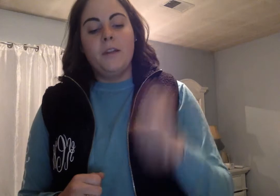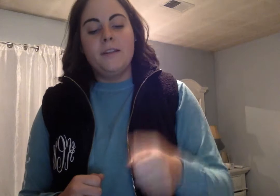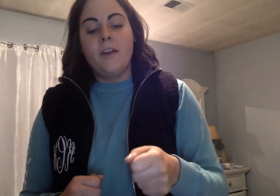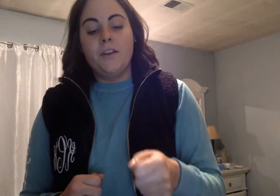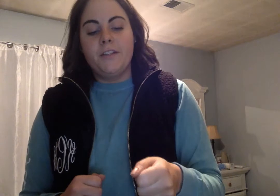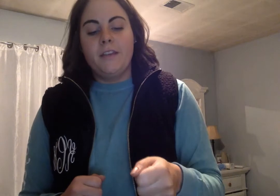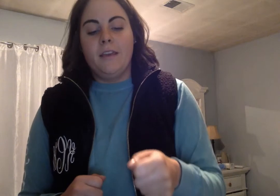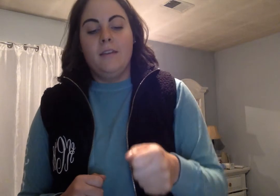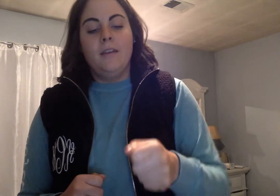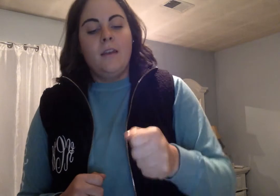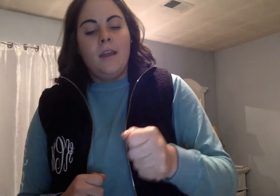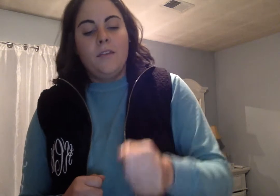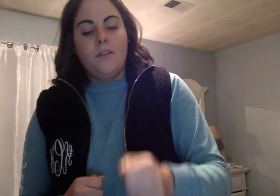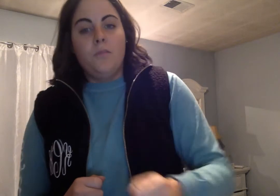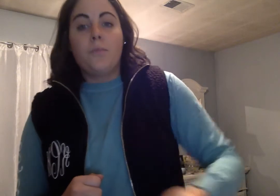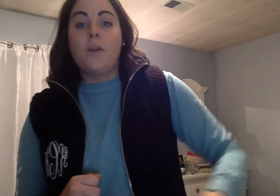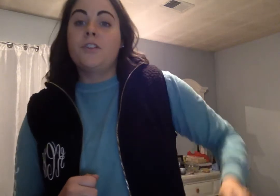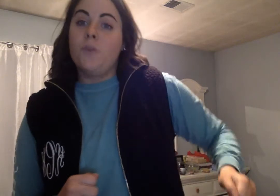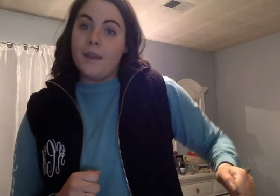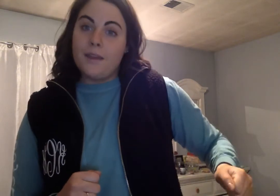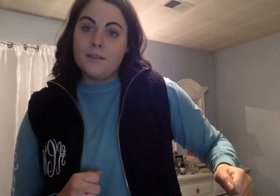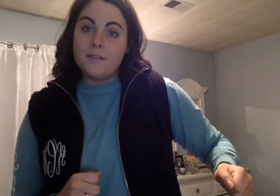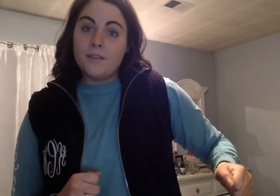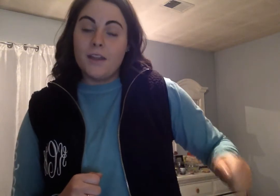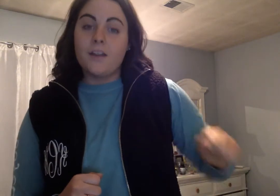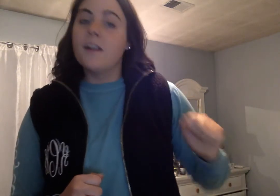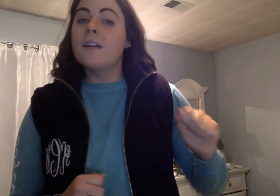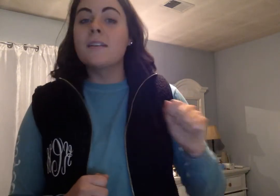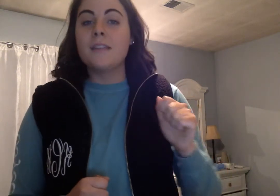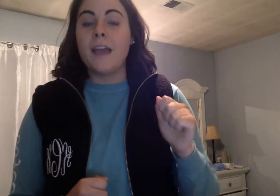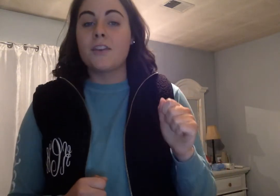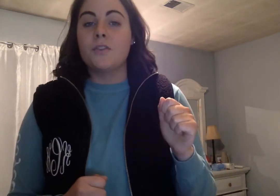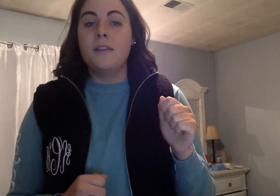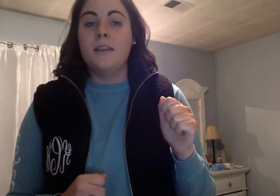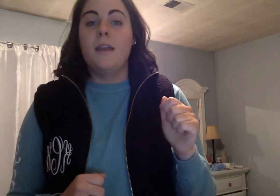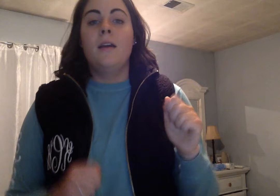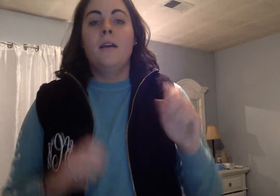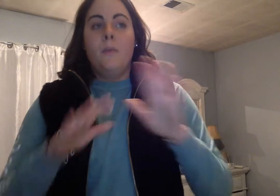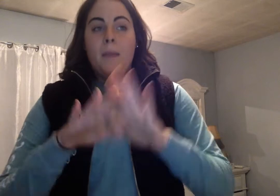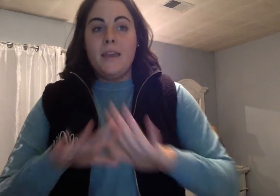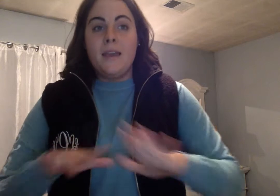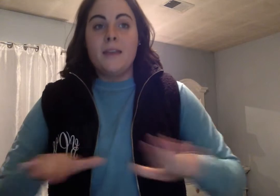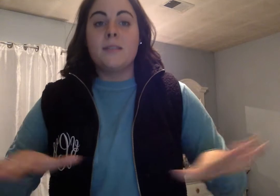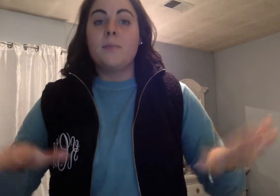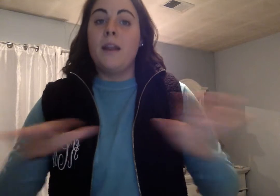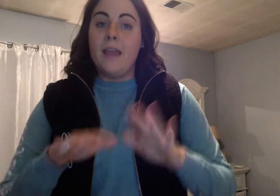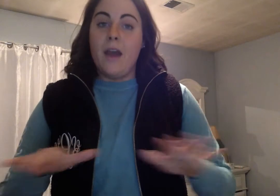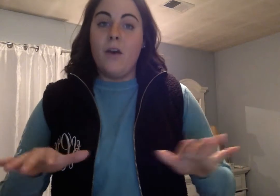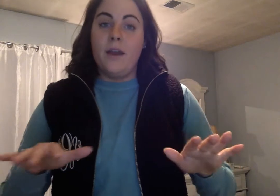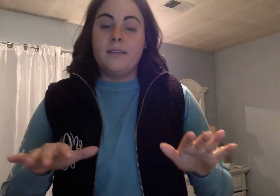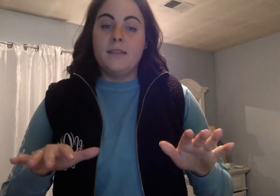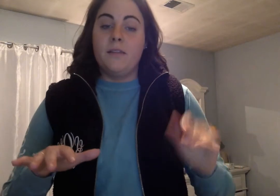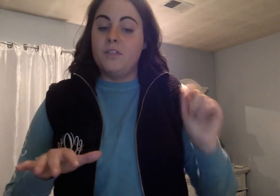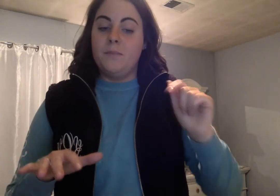it down on your chicken, and then you brush away so that you're actually making it spreading out instead of just beating